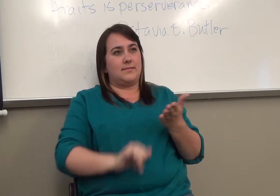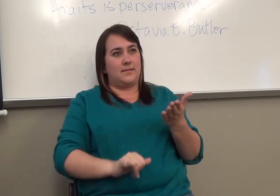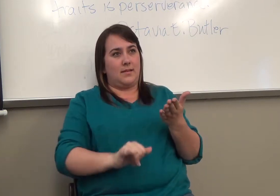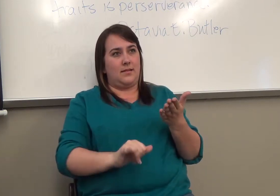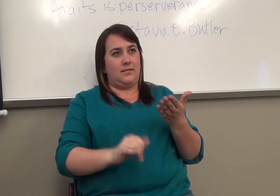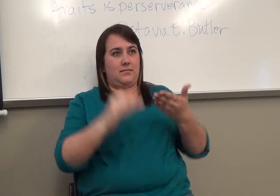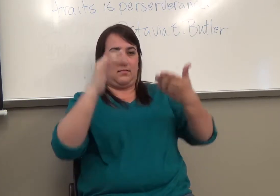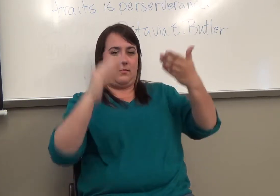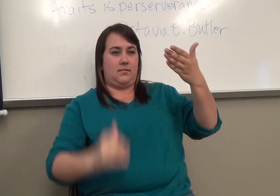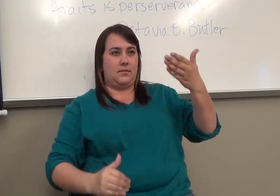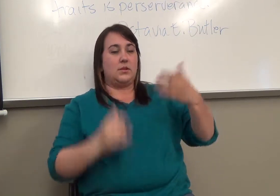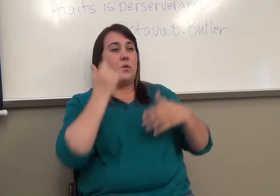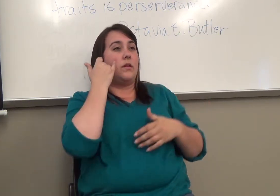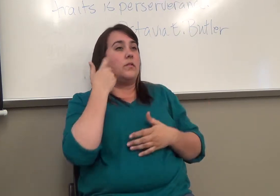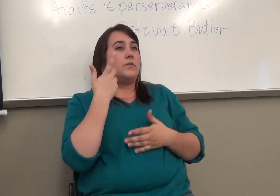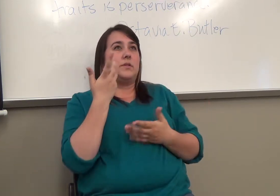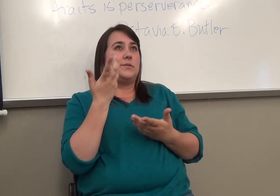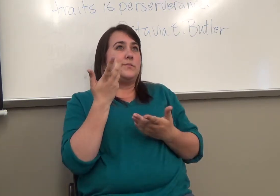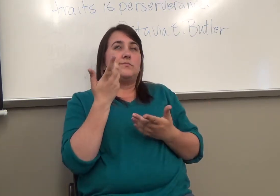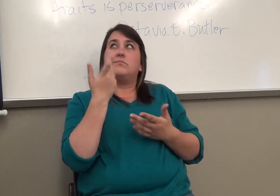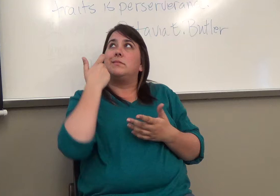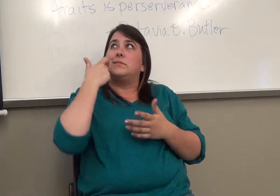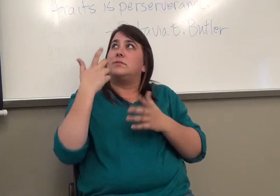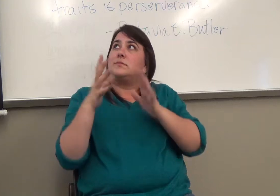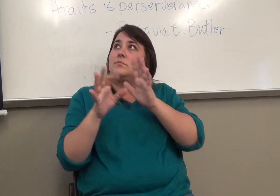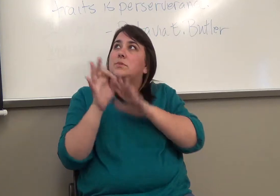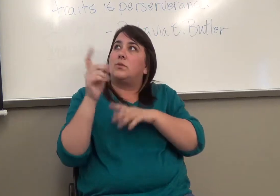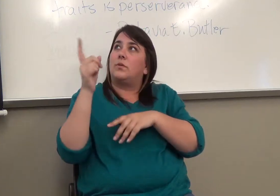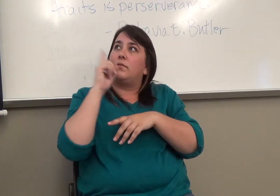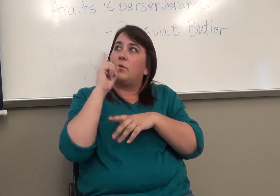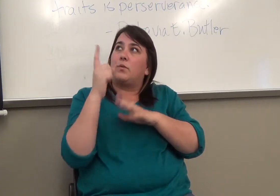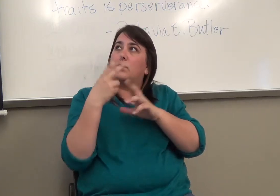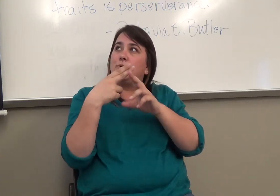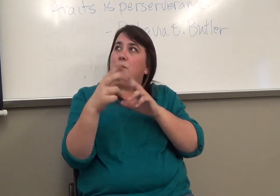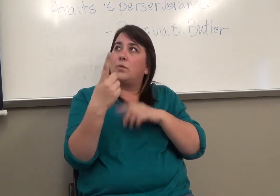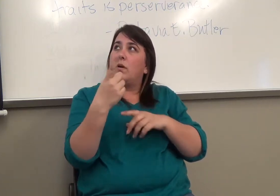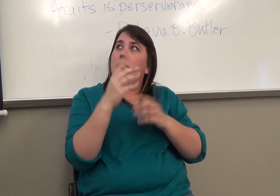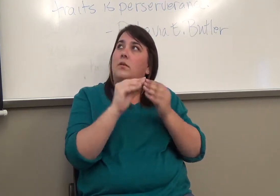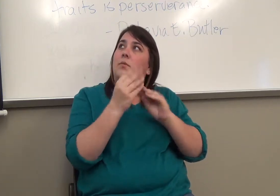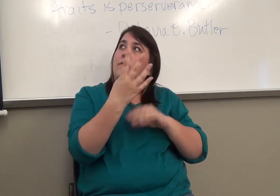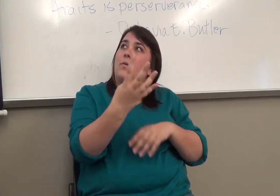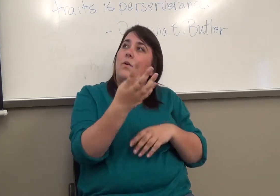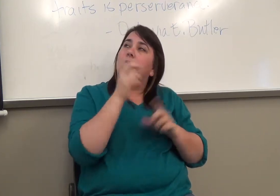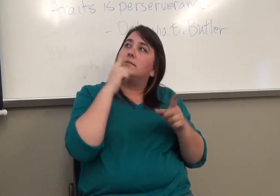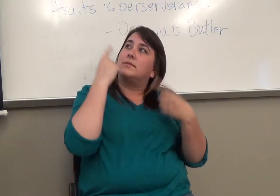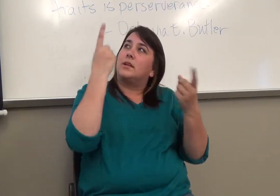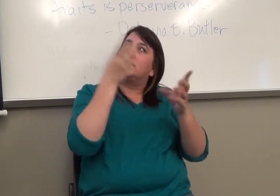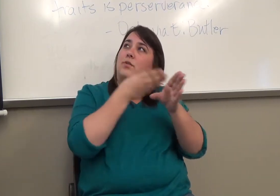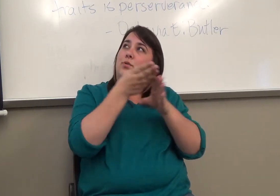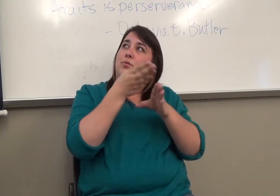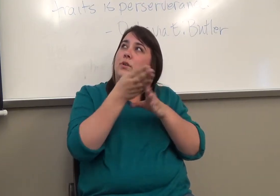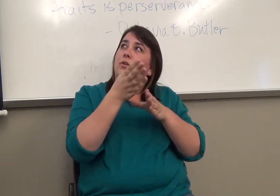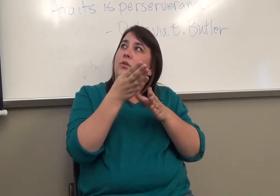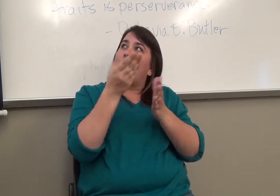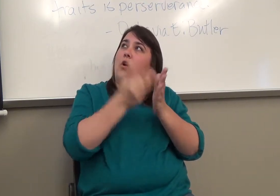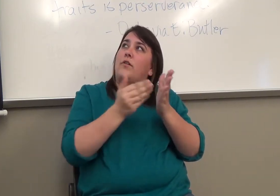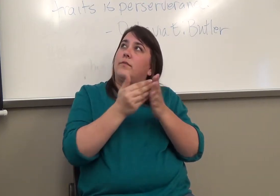we were writing, I'll just take one for a short one for example. If you were using